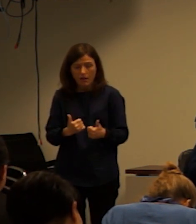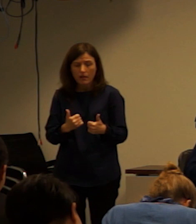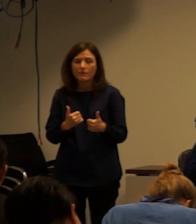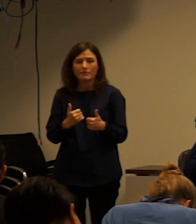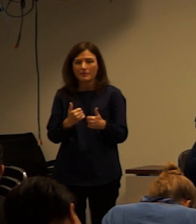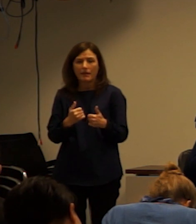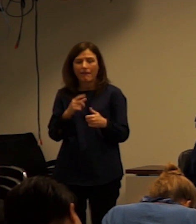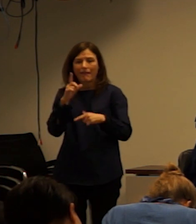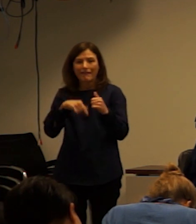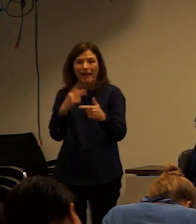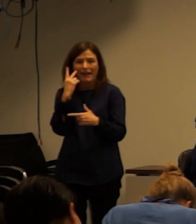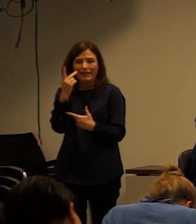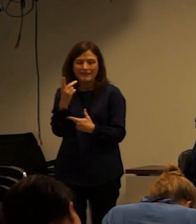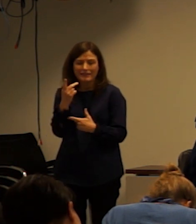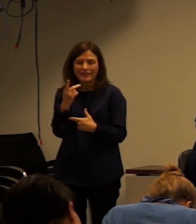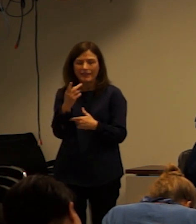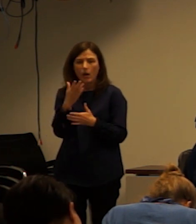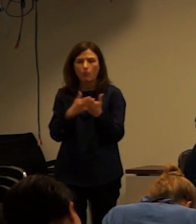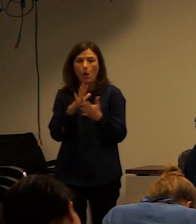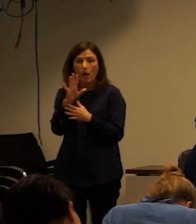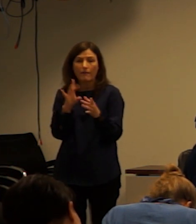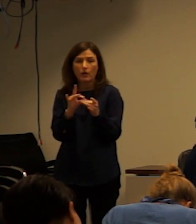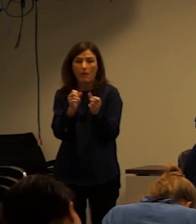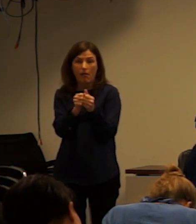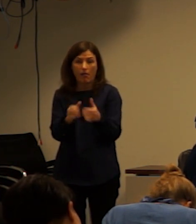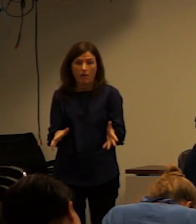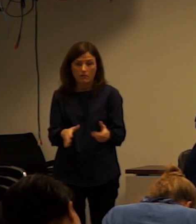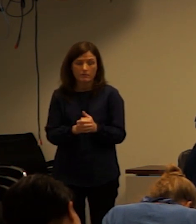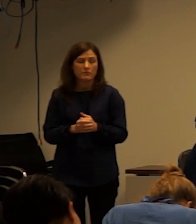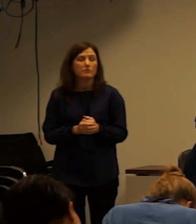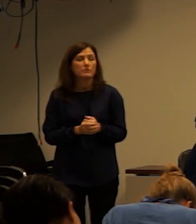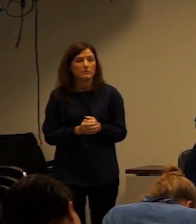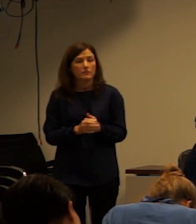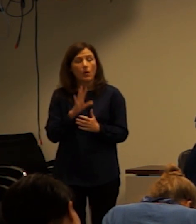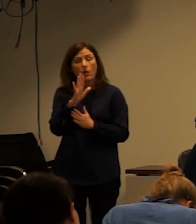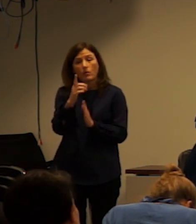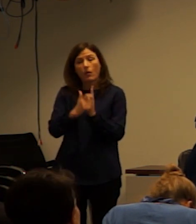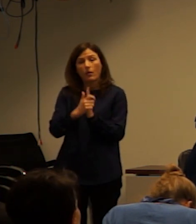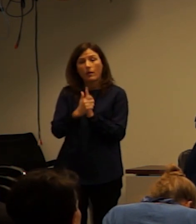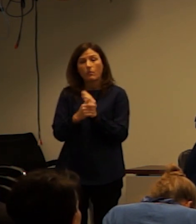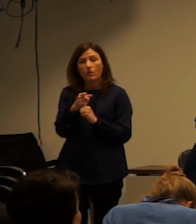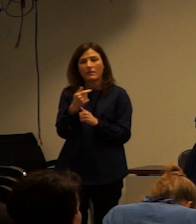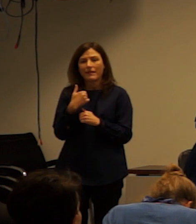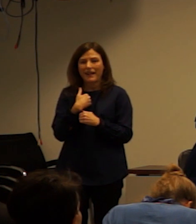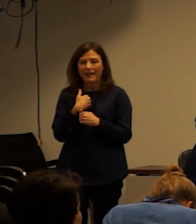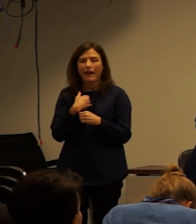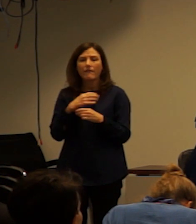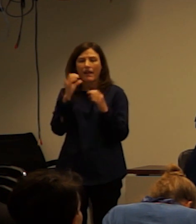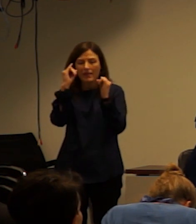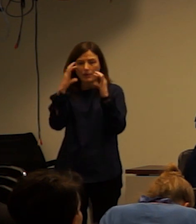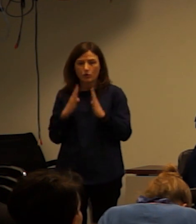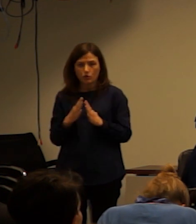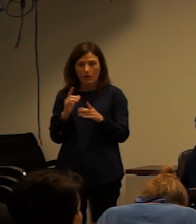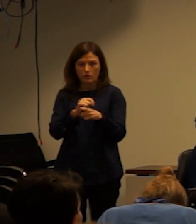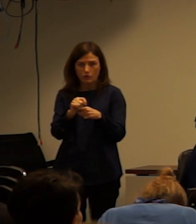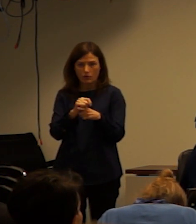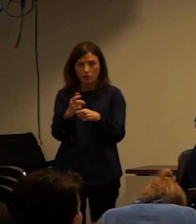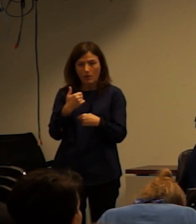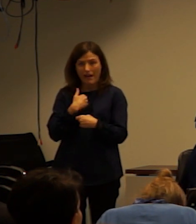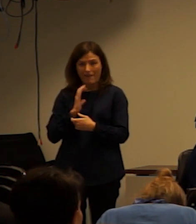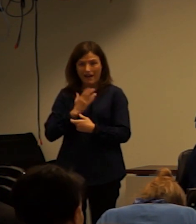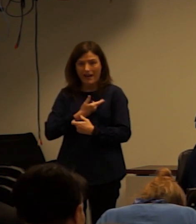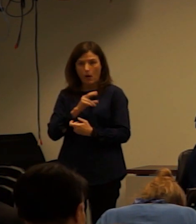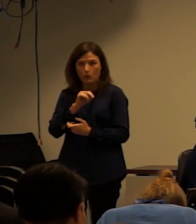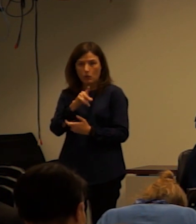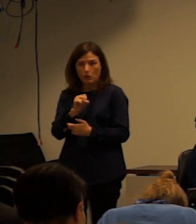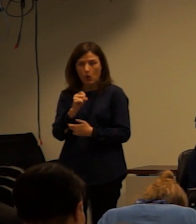they don't get part of your message. And in your notebooks, you have the instructor's training, and so you've got our notes